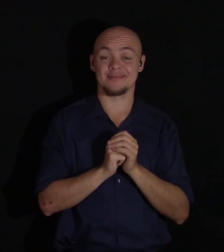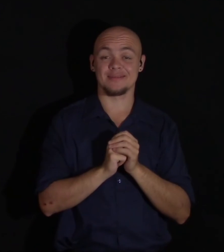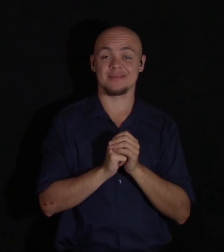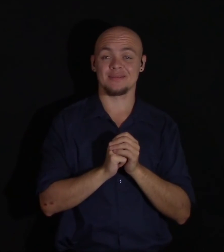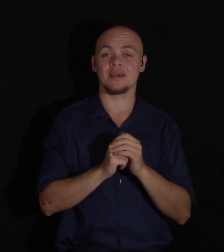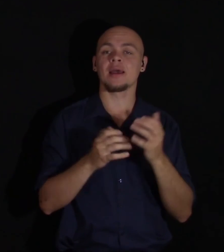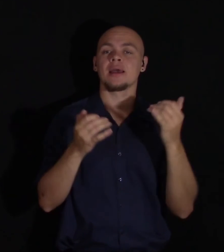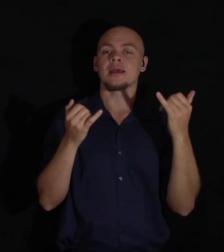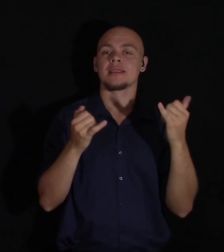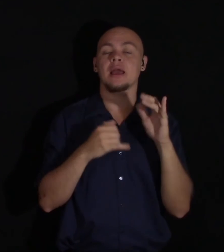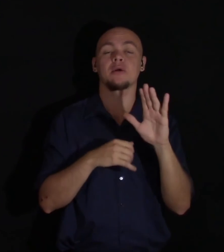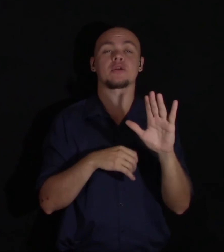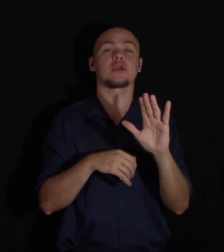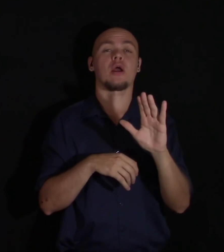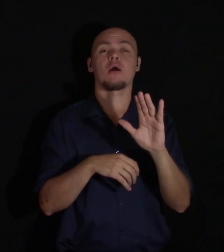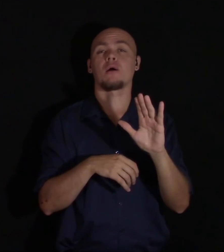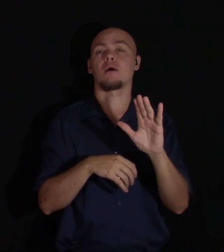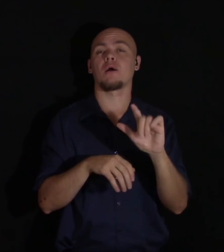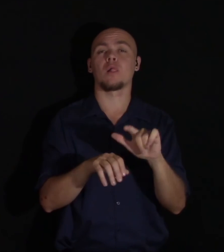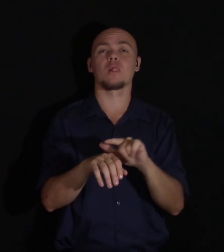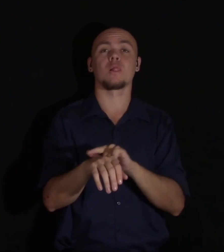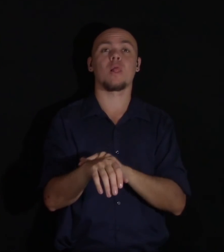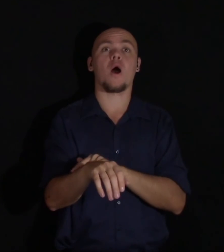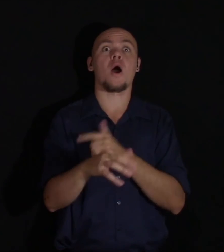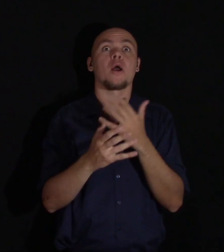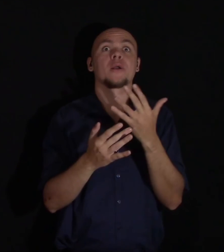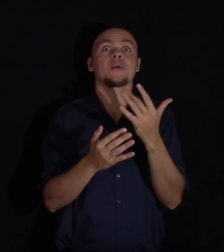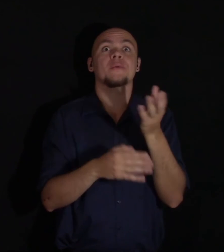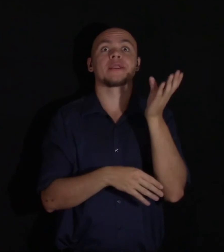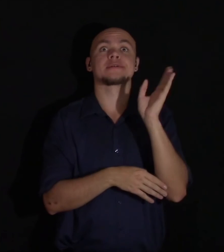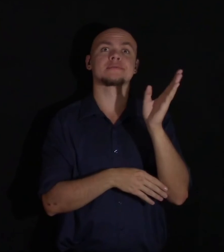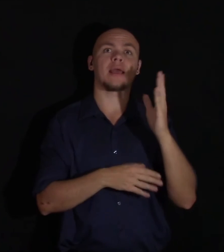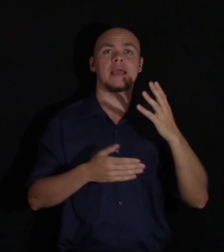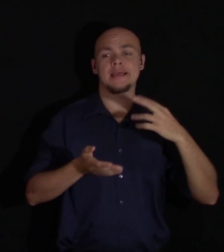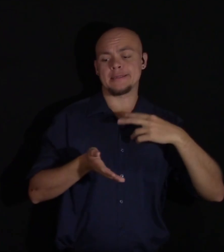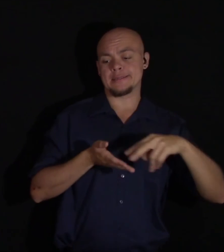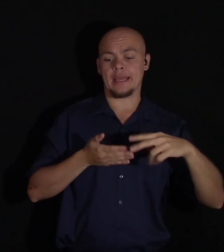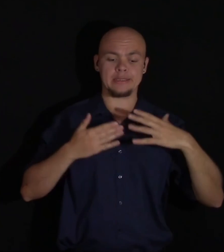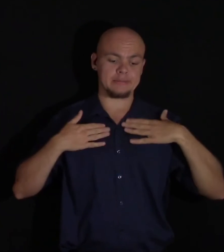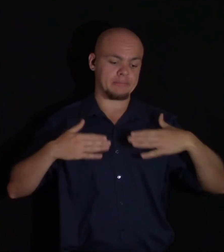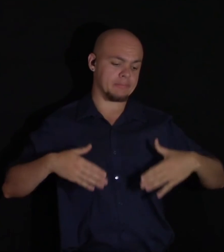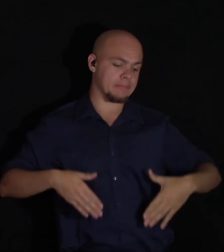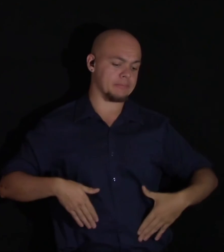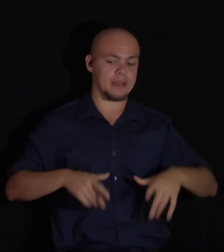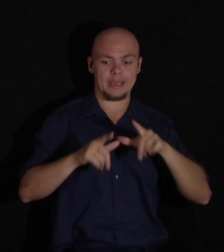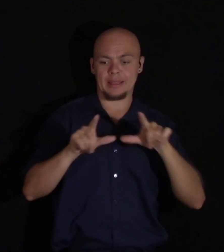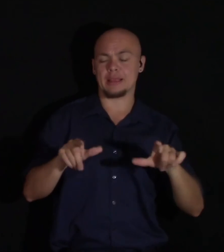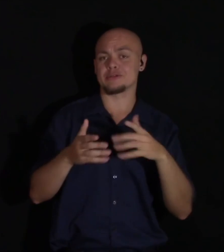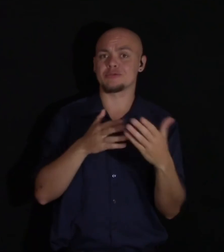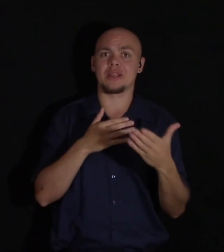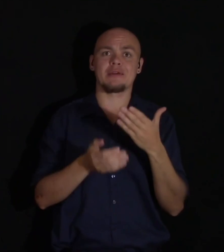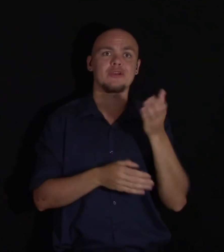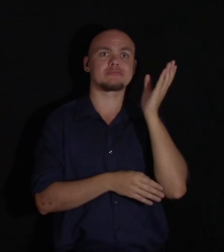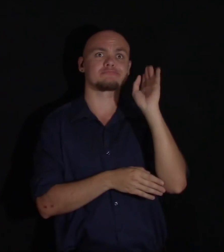Now, as you give your long-anticipated speech, talk, dance, body language, interpretive dance, whatever you want to do,